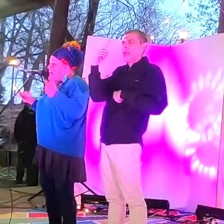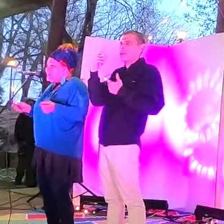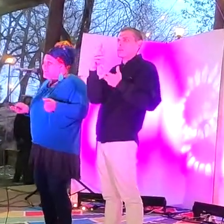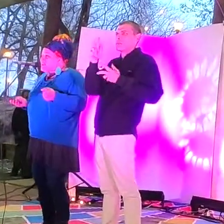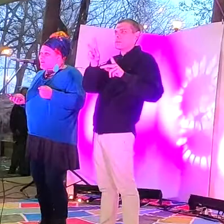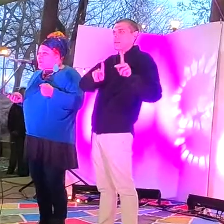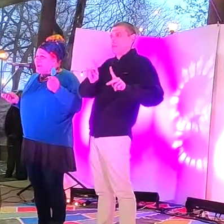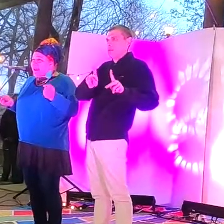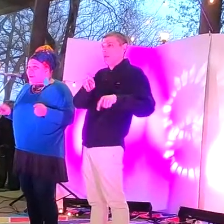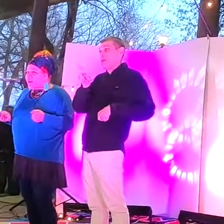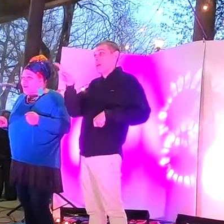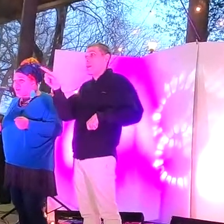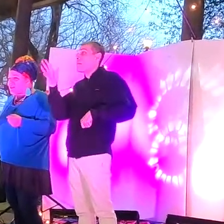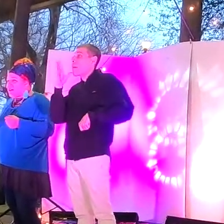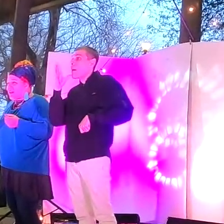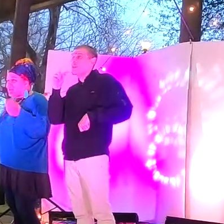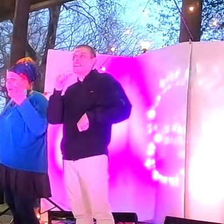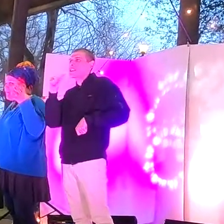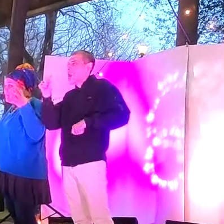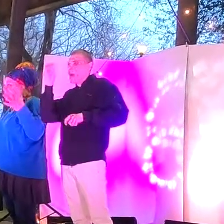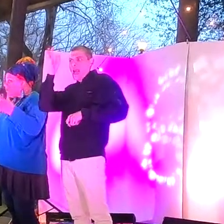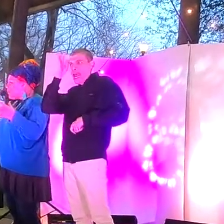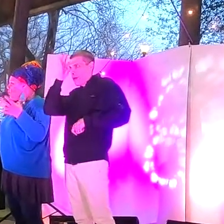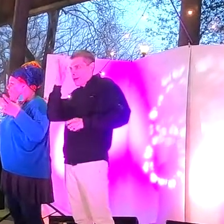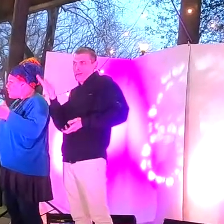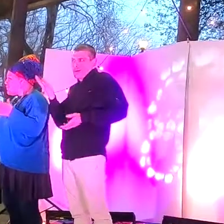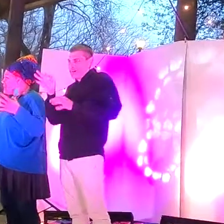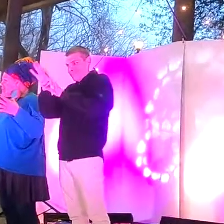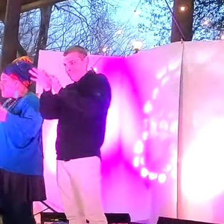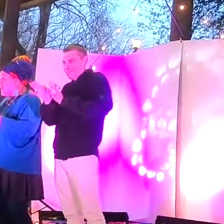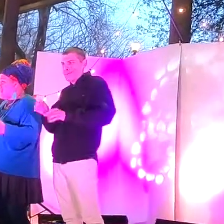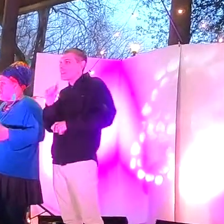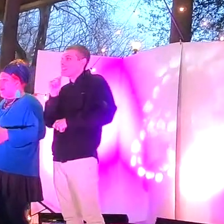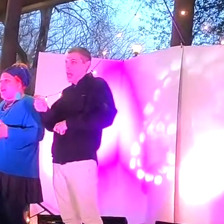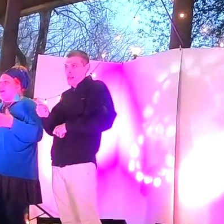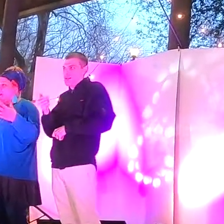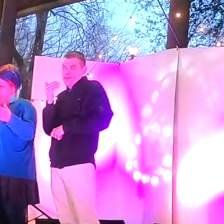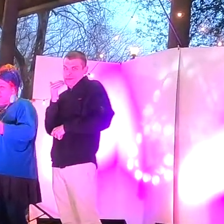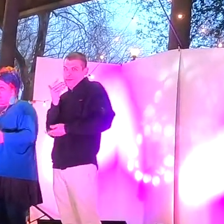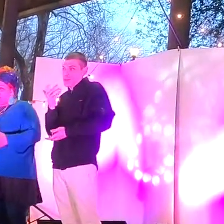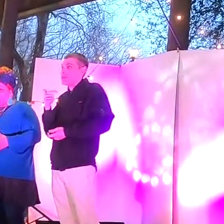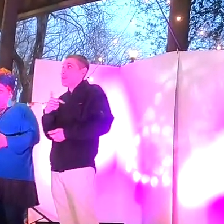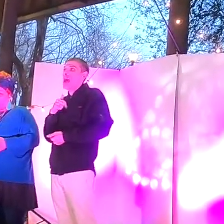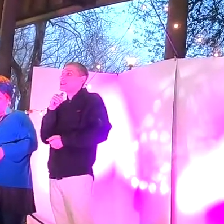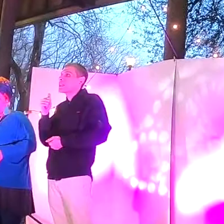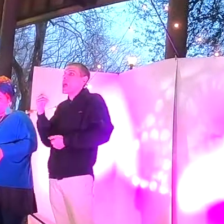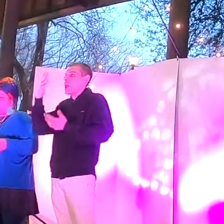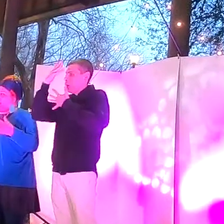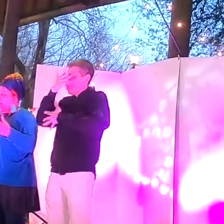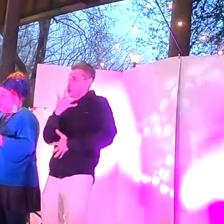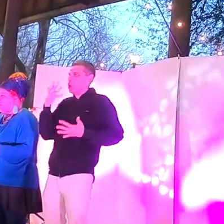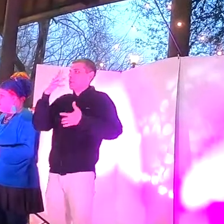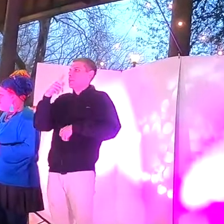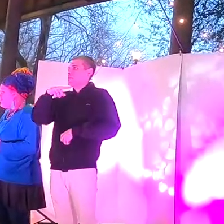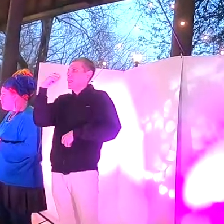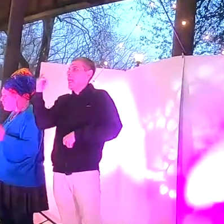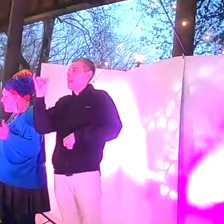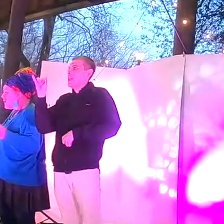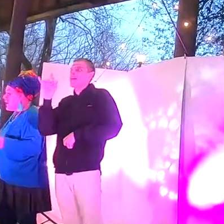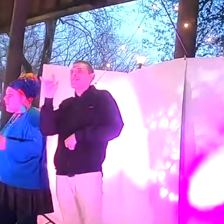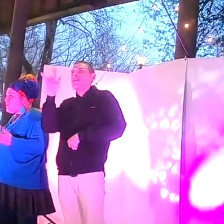my mom didn't do my hair. I didn't have the external cues that said, I like you, I love